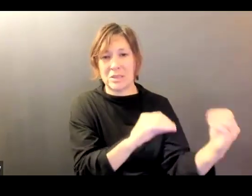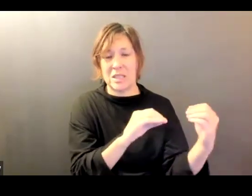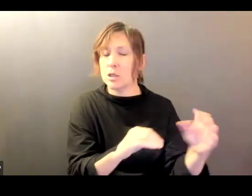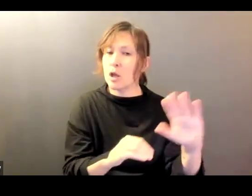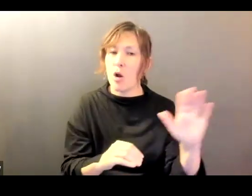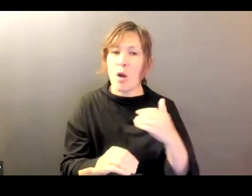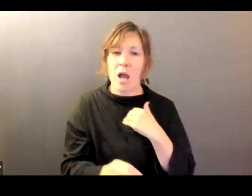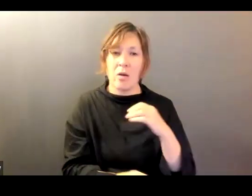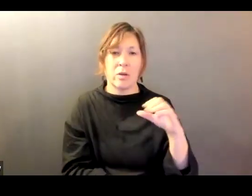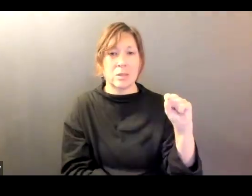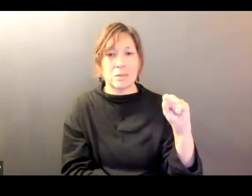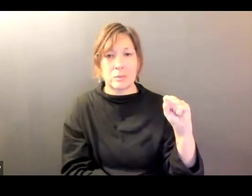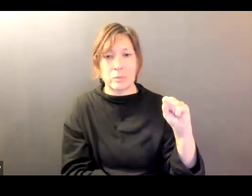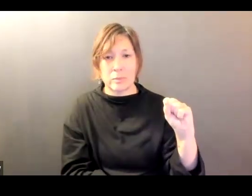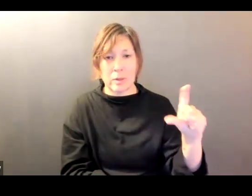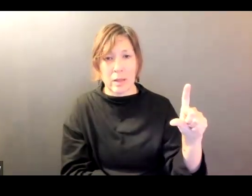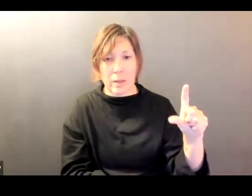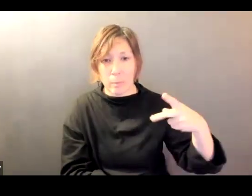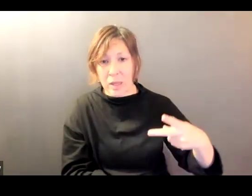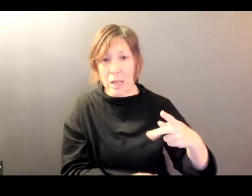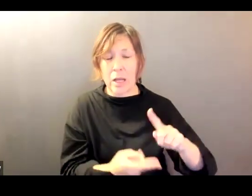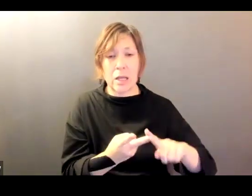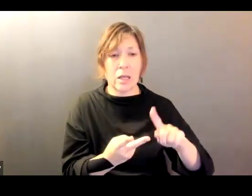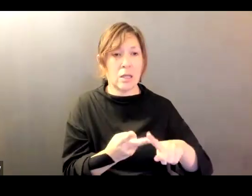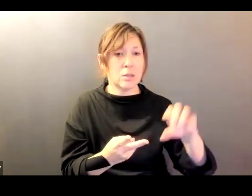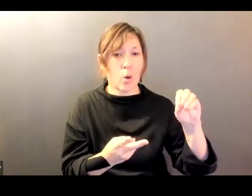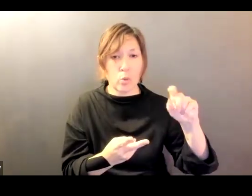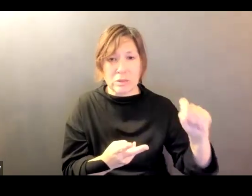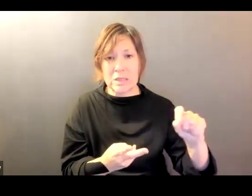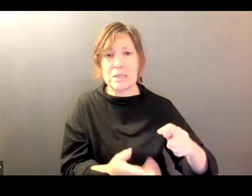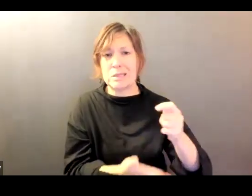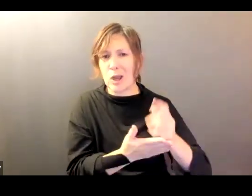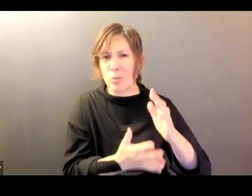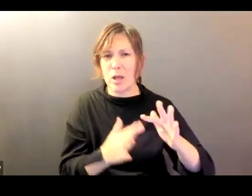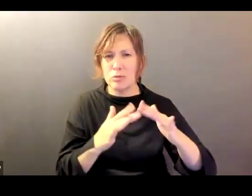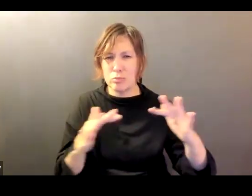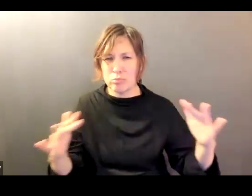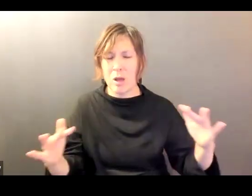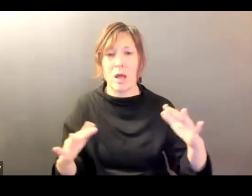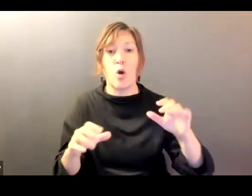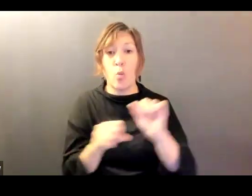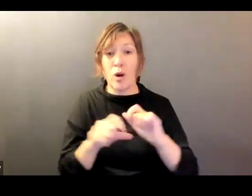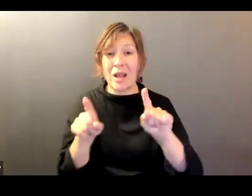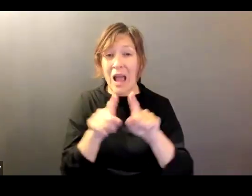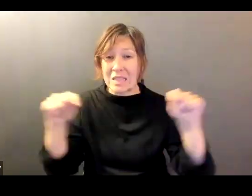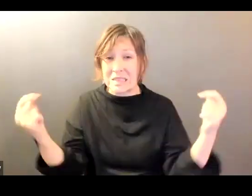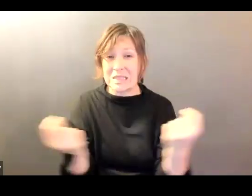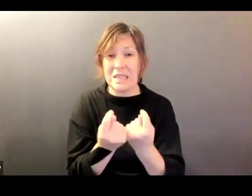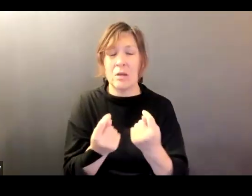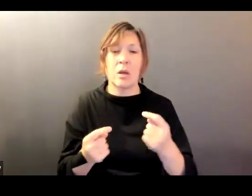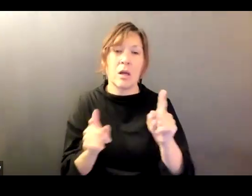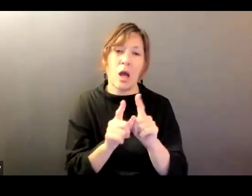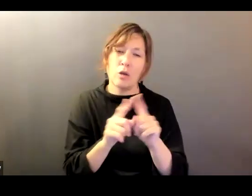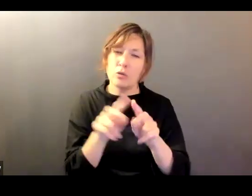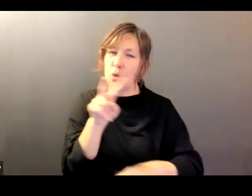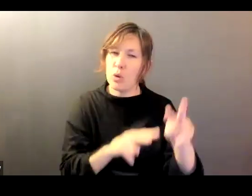also our coordinators of special education are working strategically. We're also doing root cause analysis as well as case reviews to see what